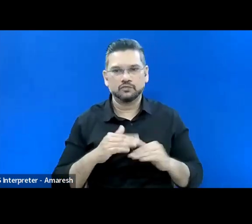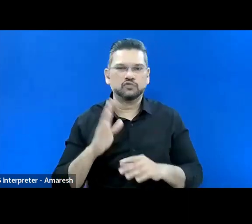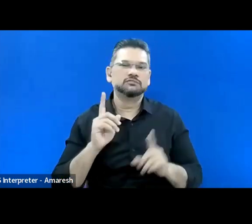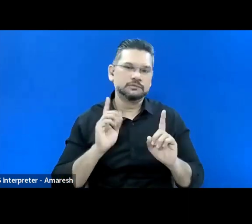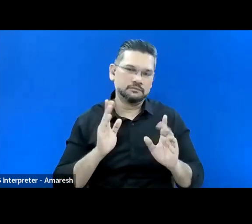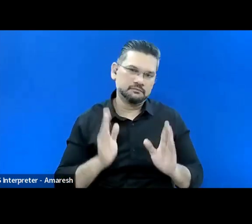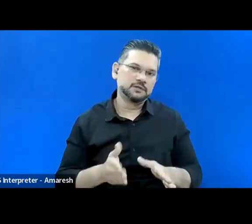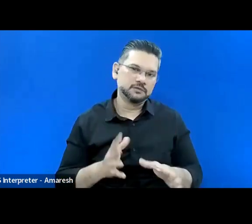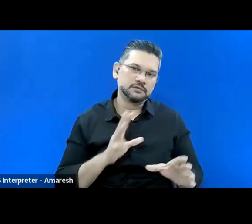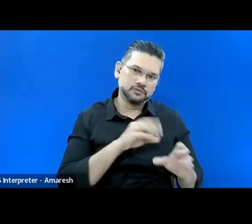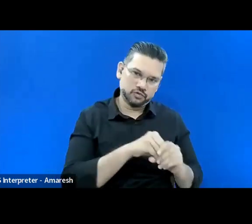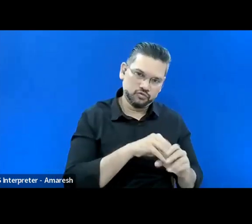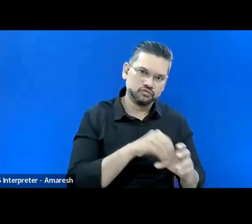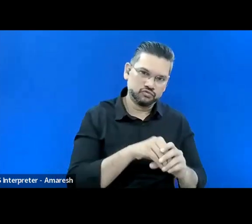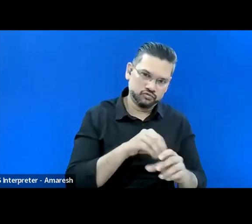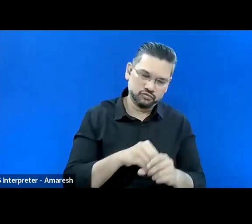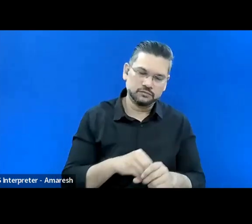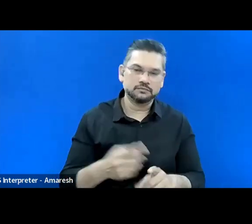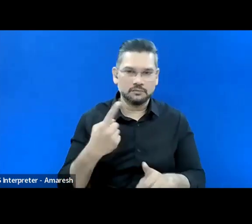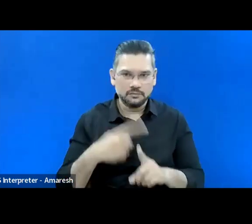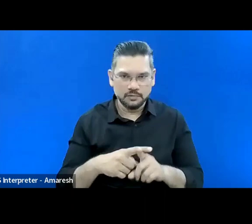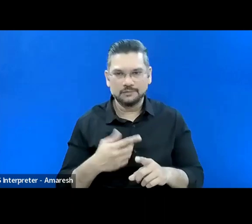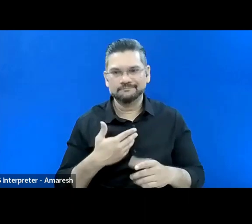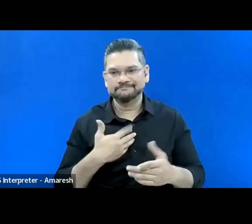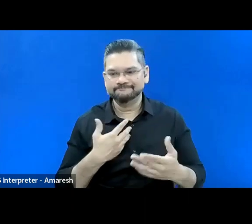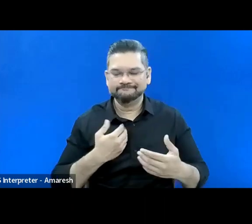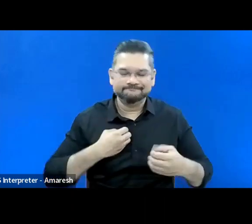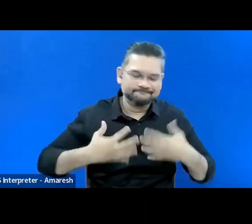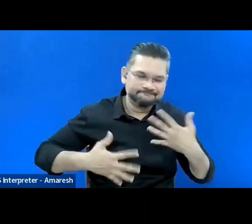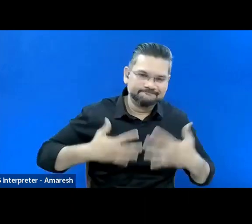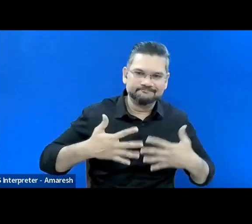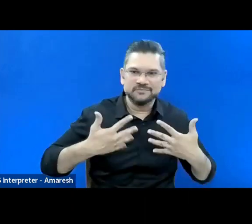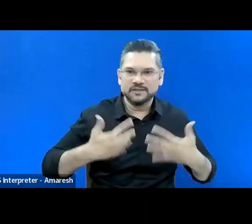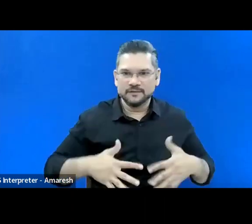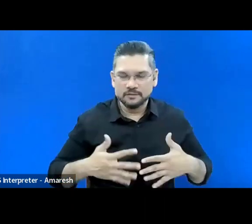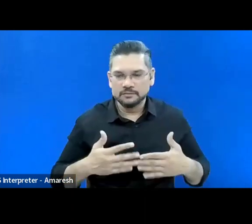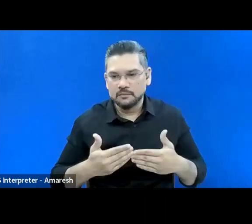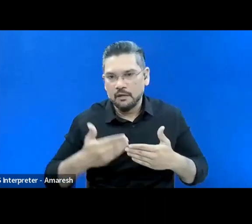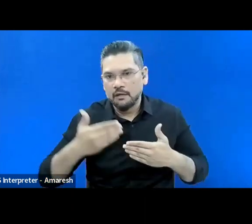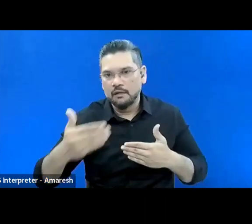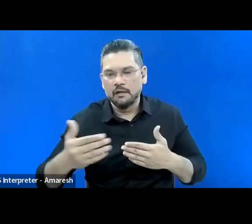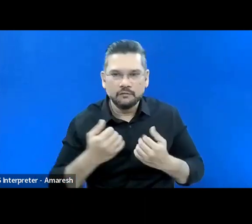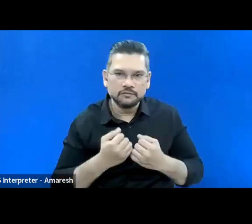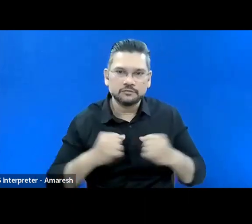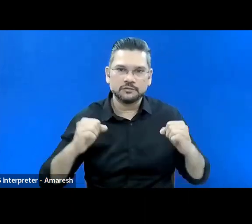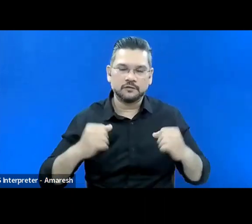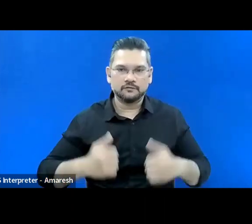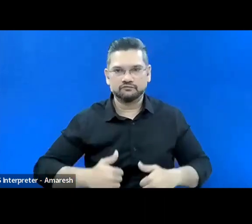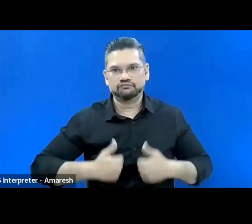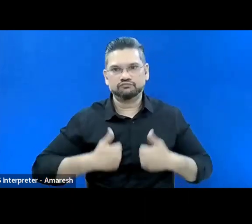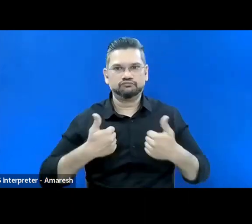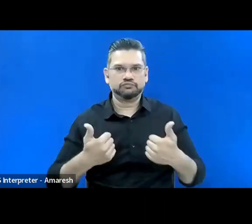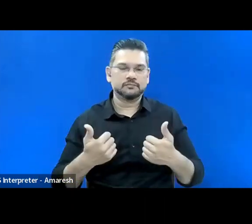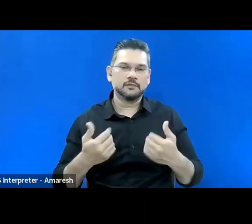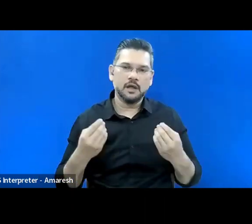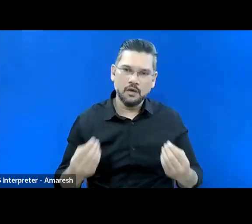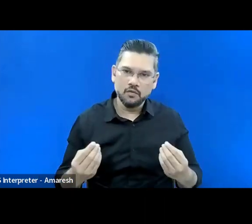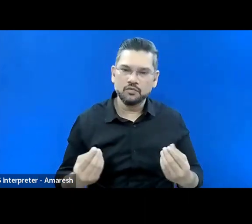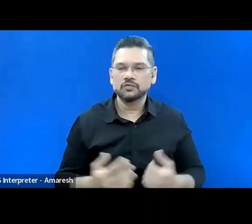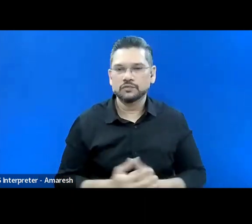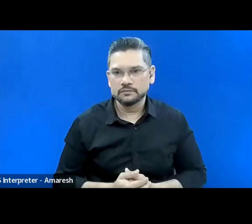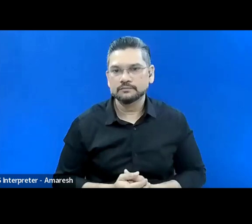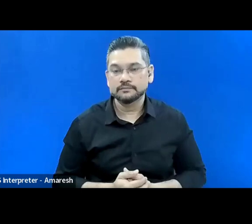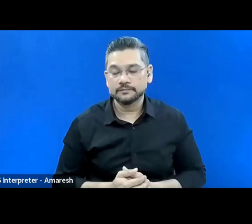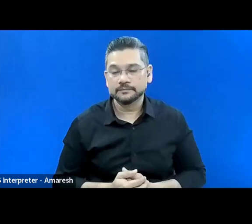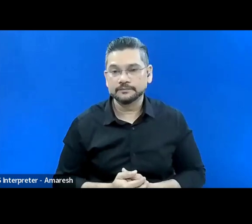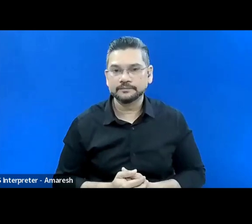recovery, which I have learned a lot from Babakar's, of how we inclusion and recovery is a part of journey.